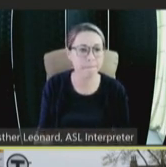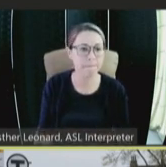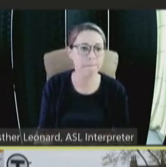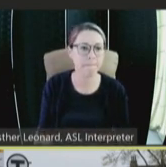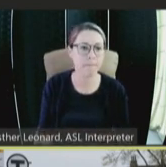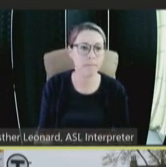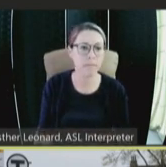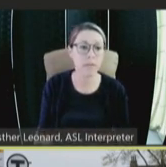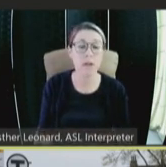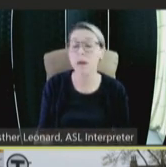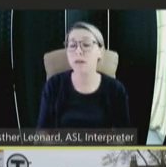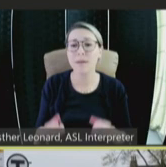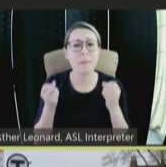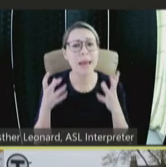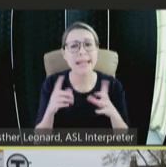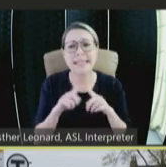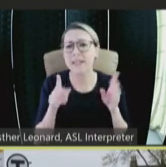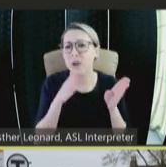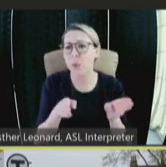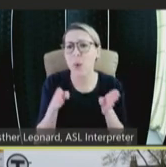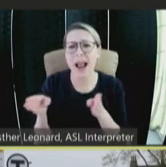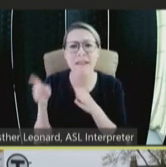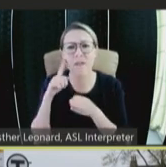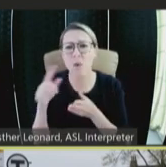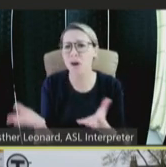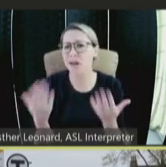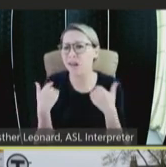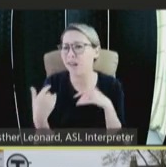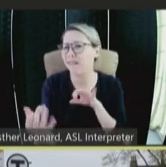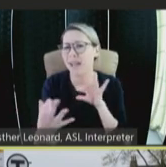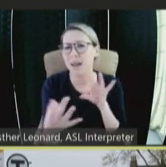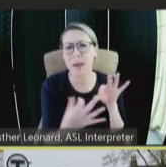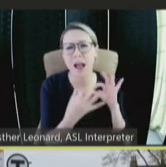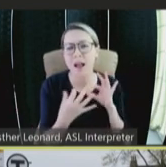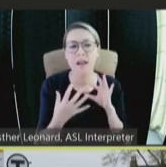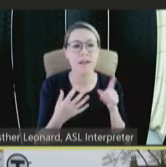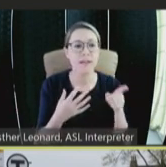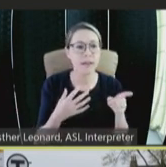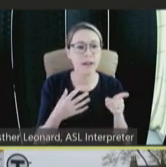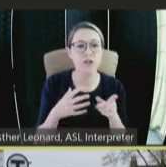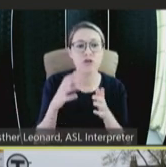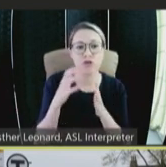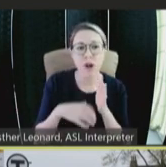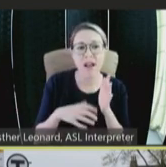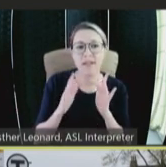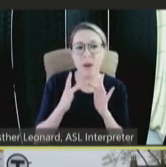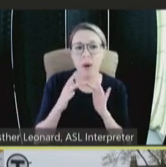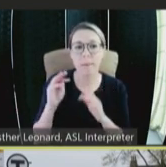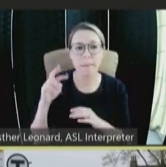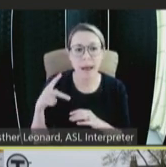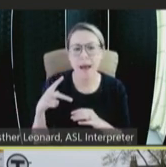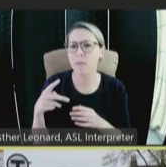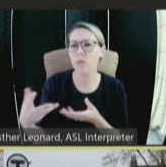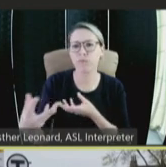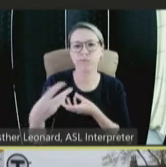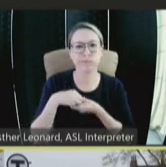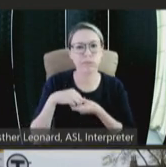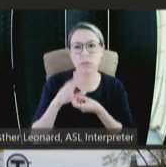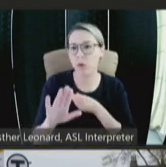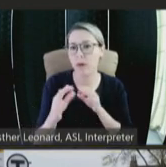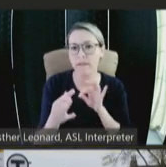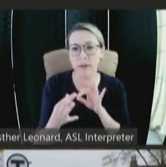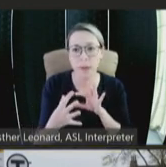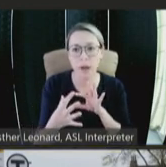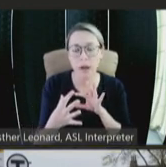There are lots of different ways that folks can provide feedback on the draft network map, and we're incorporating all of that feedback into